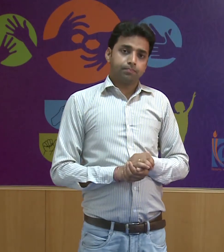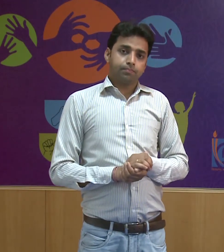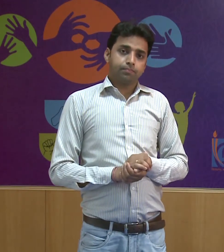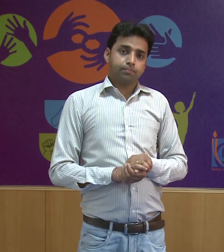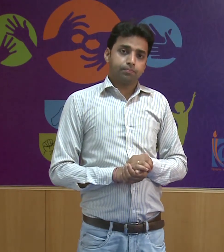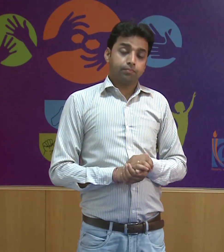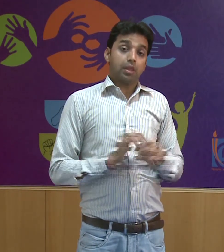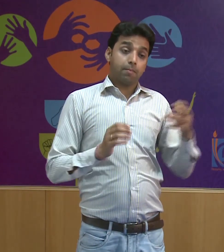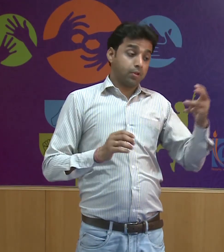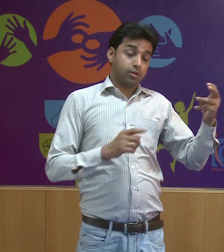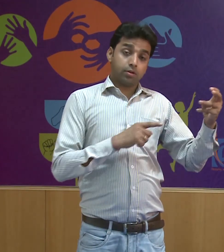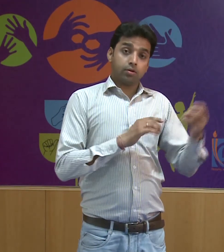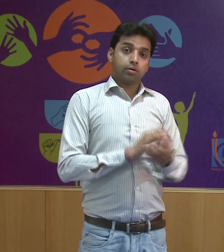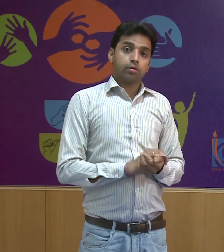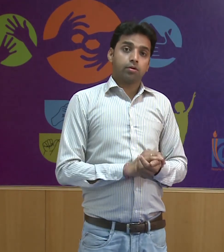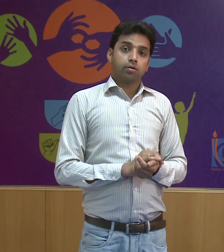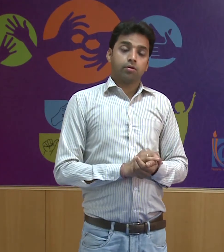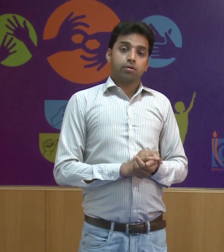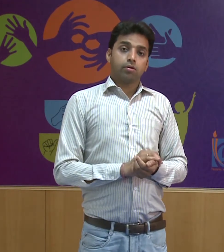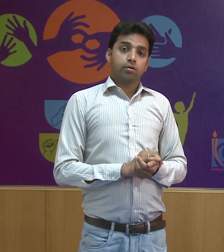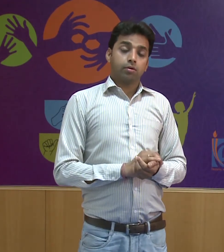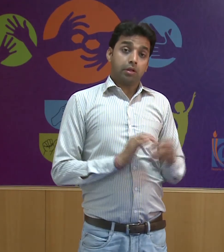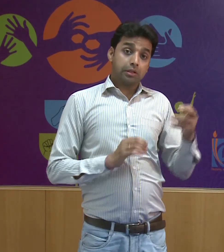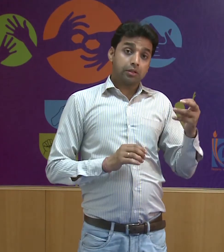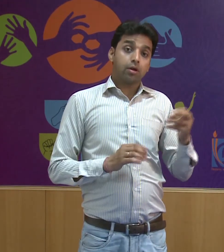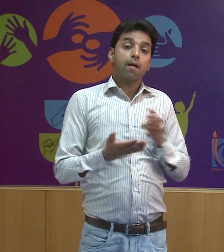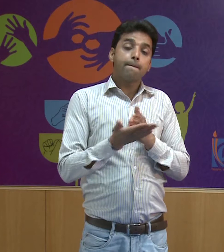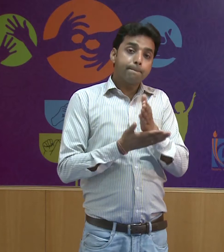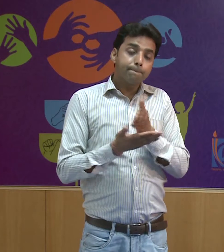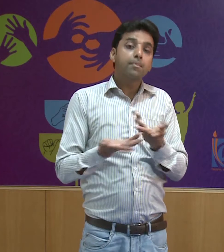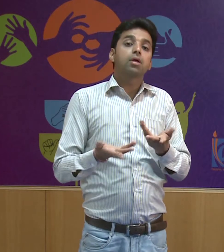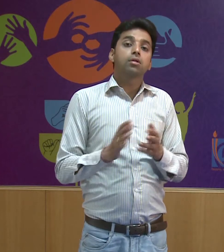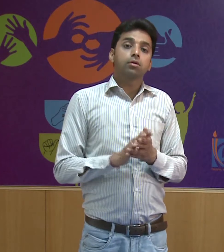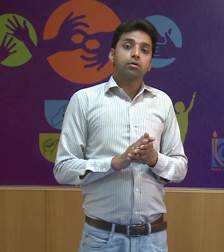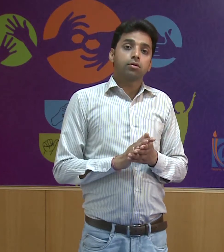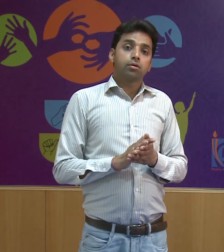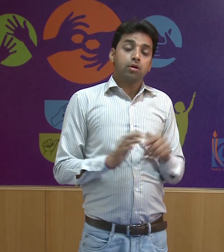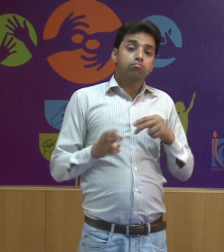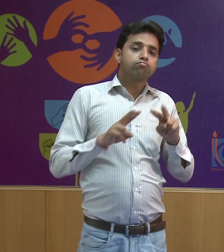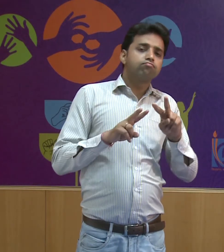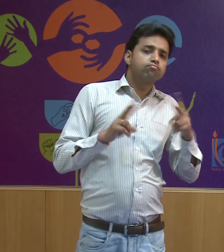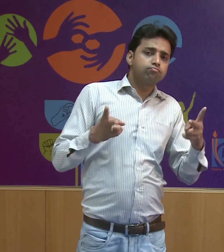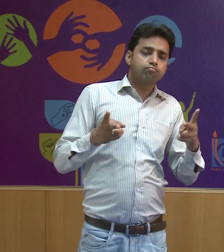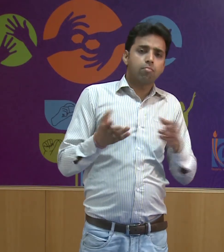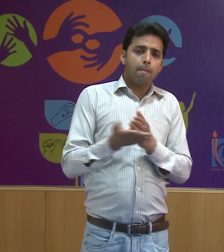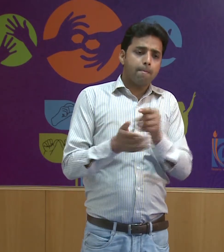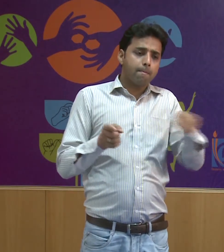Number 3, the third method is to remove the difference between social groups.